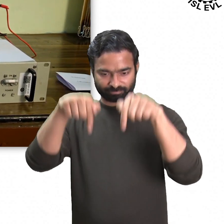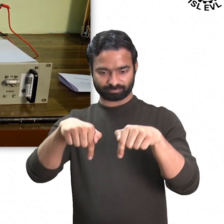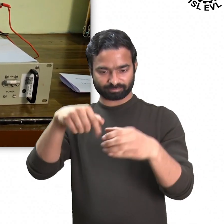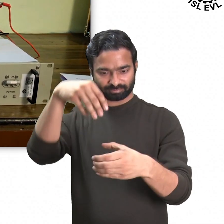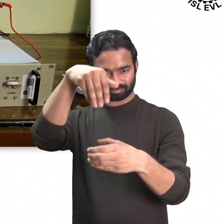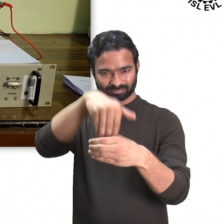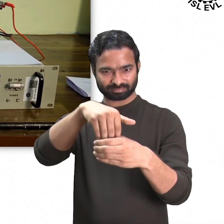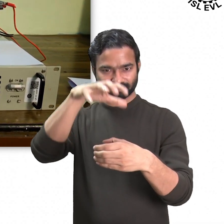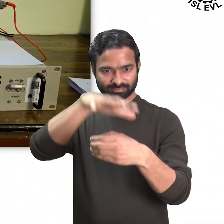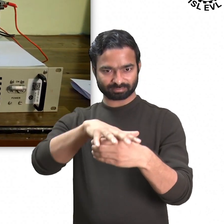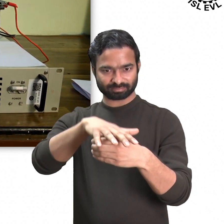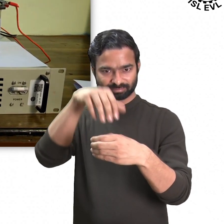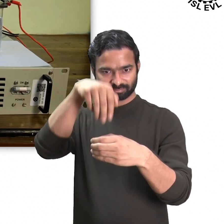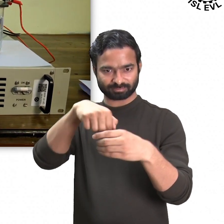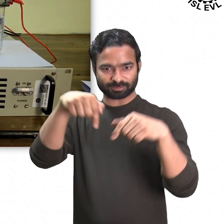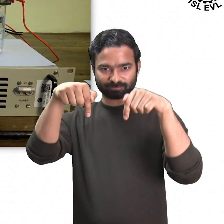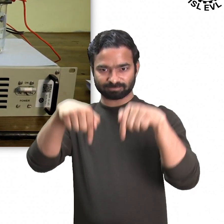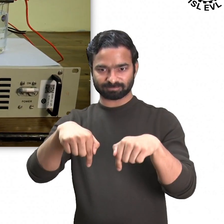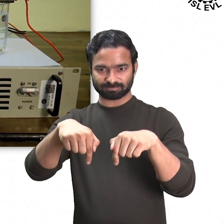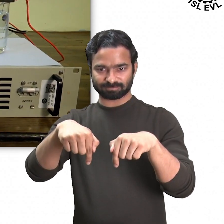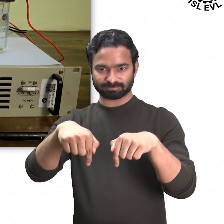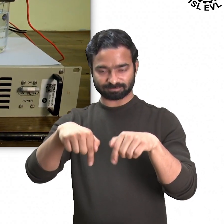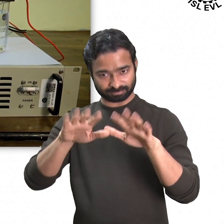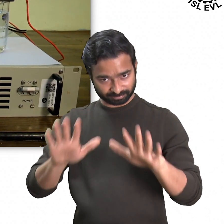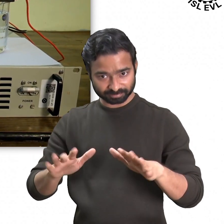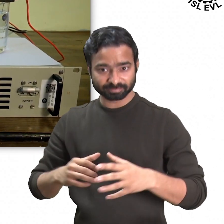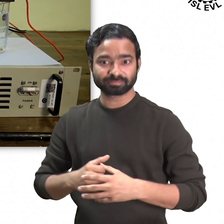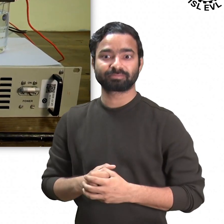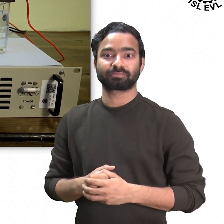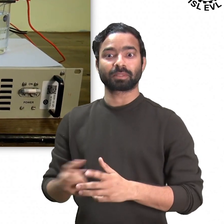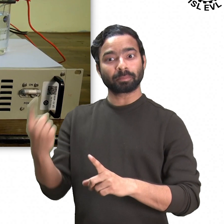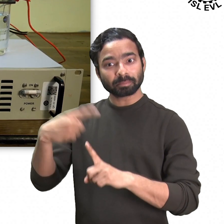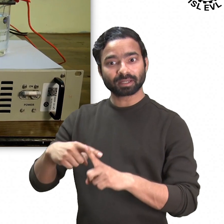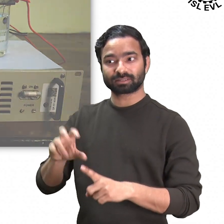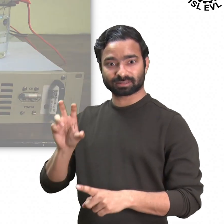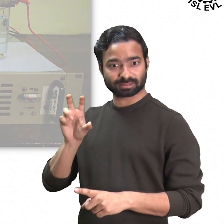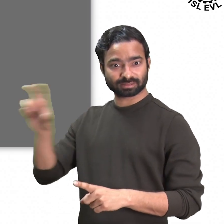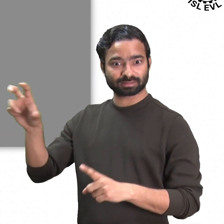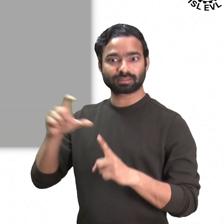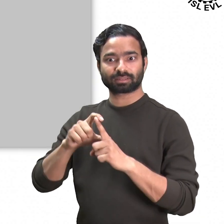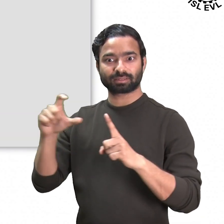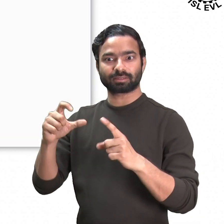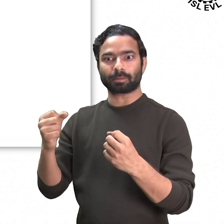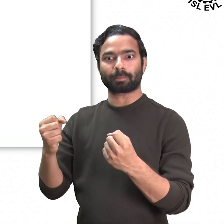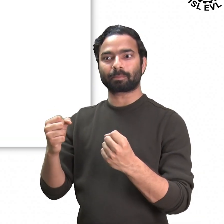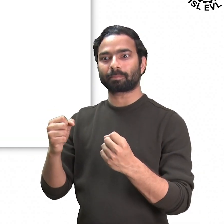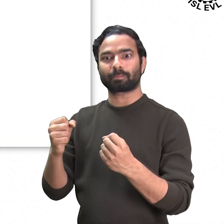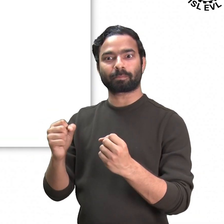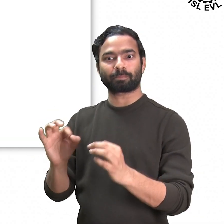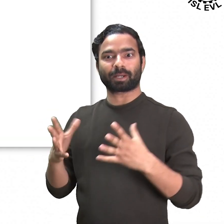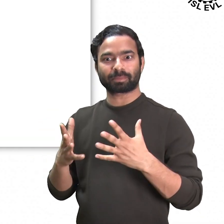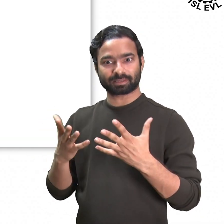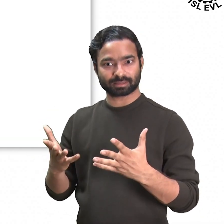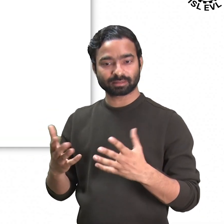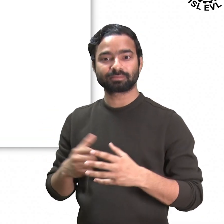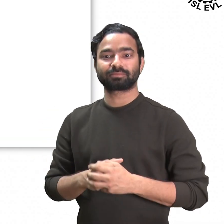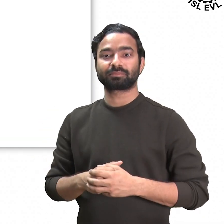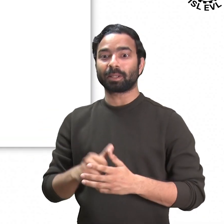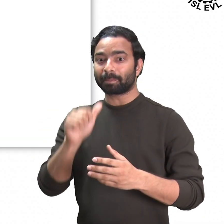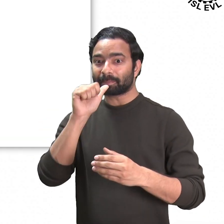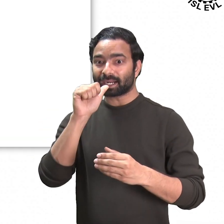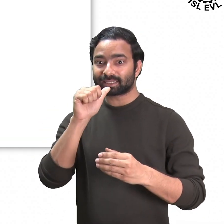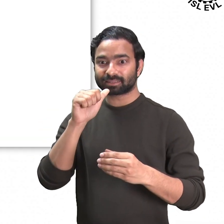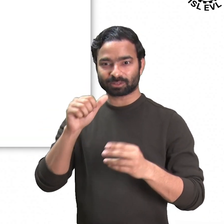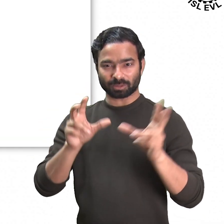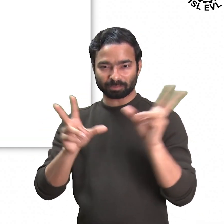are externally connected to the DC power supply. We are going to demonstrate the principle of water splitting into hydrogen and